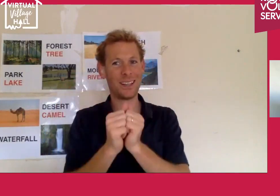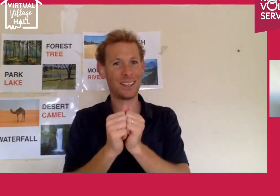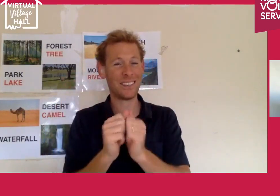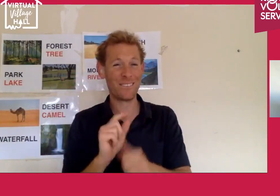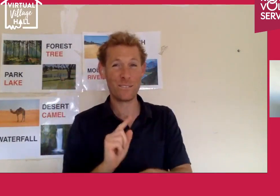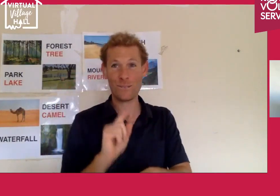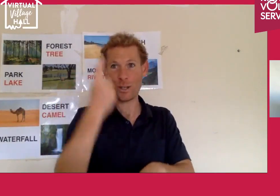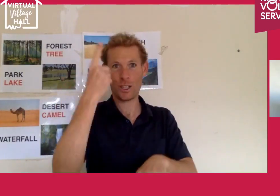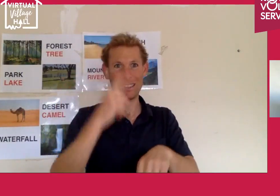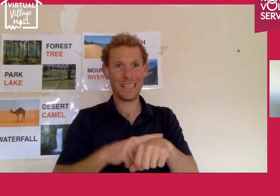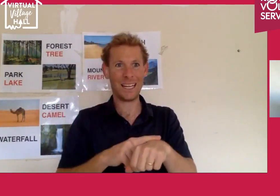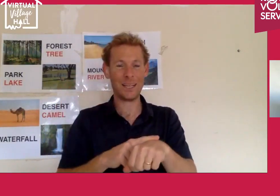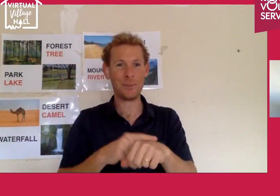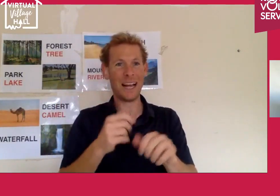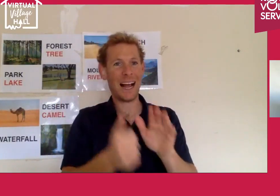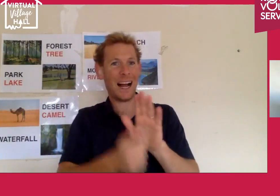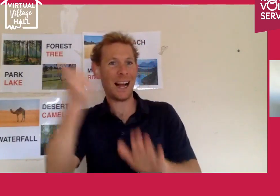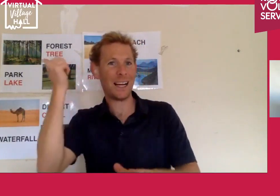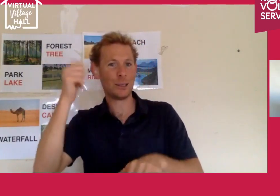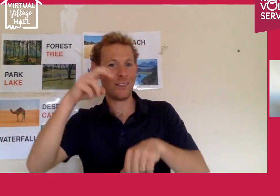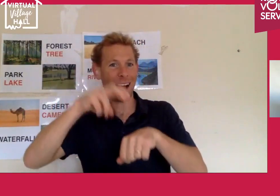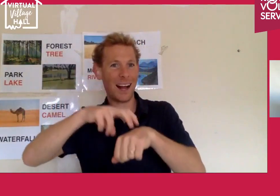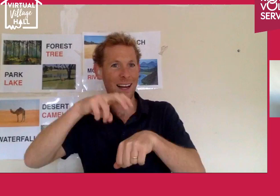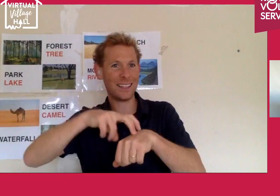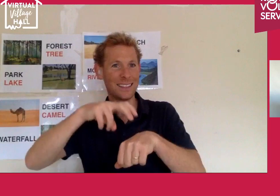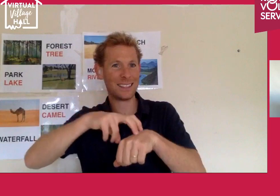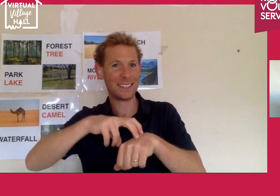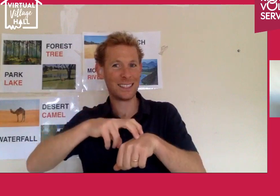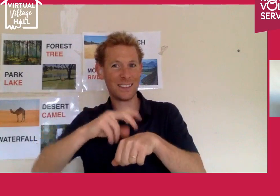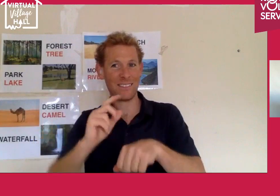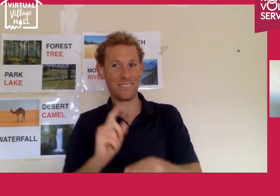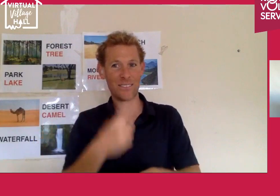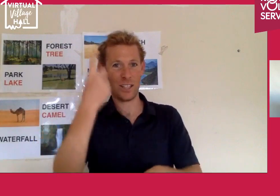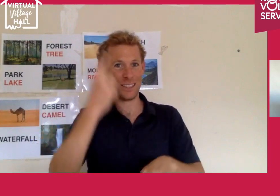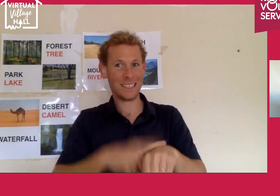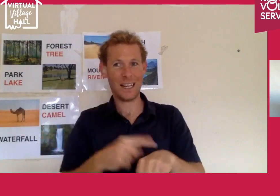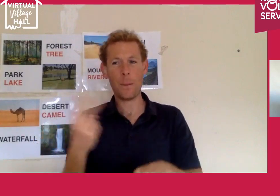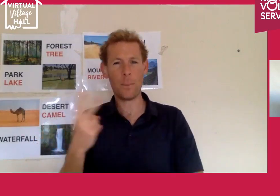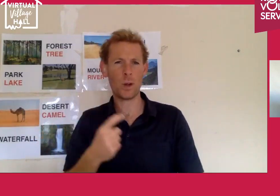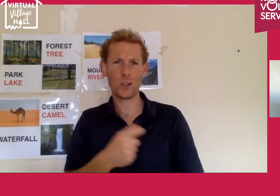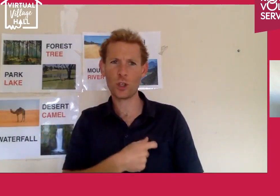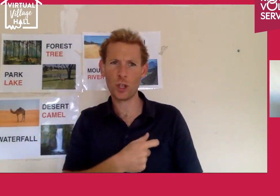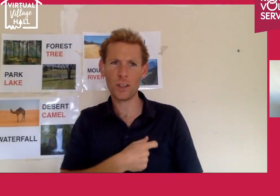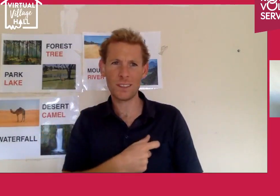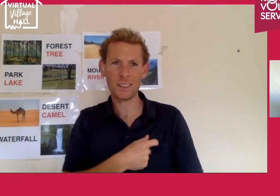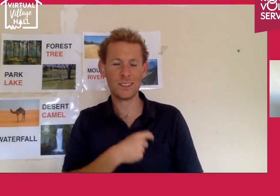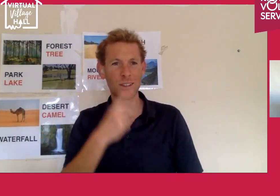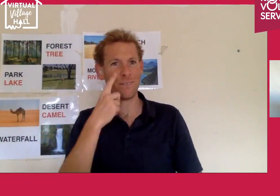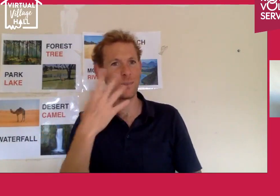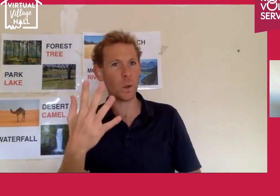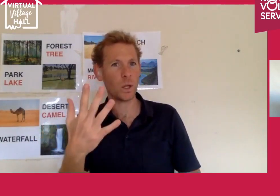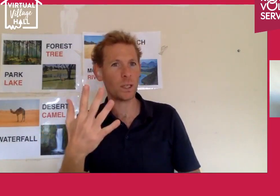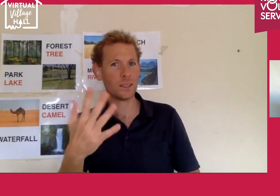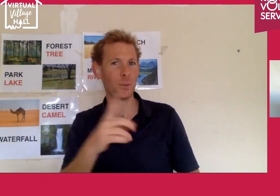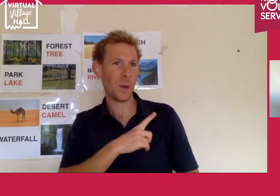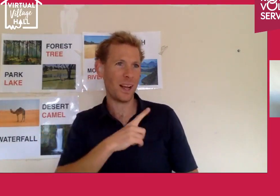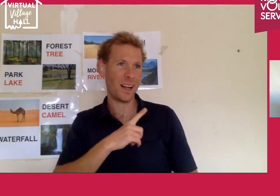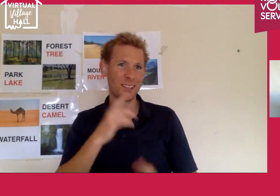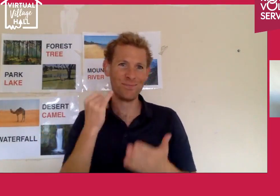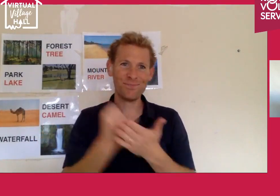went to London for the weekend, and it was the first time that we've been out of Ireland for such a long